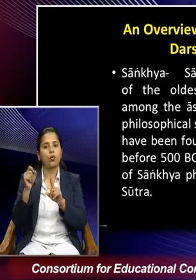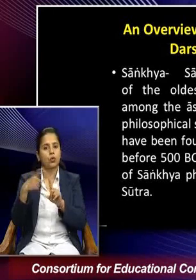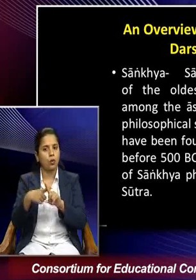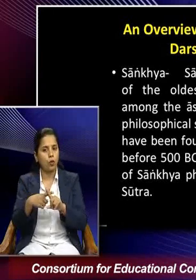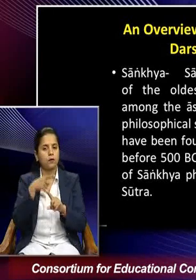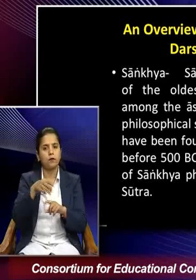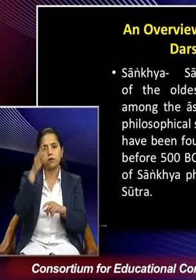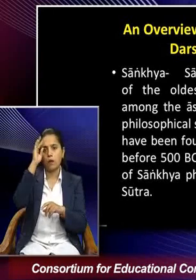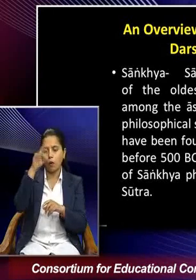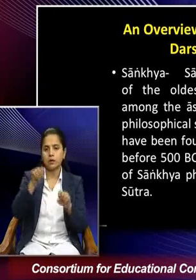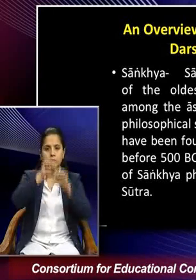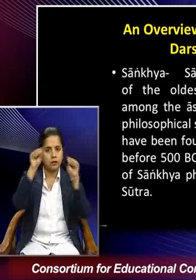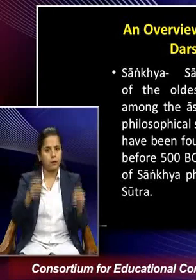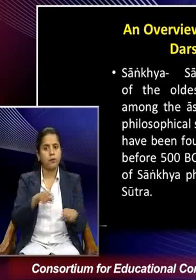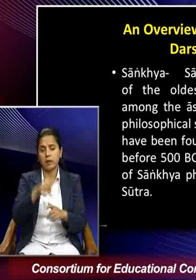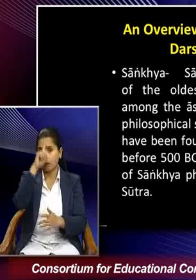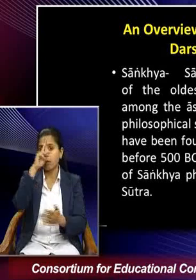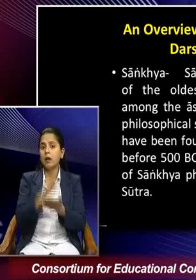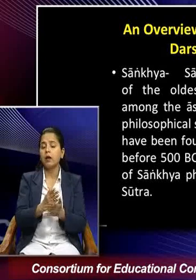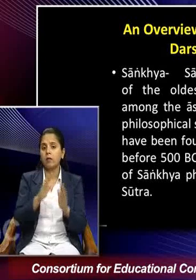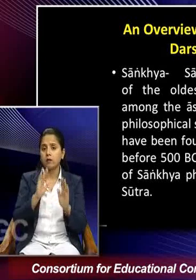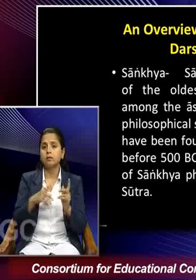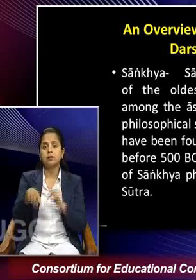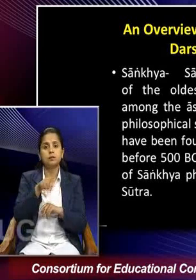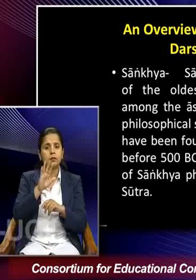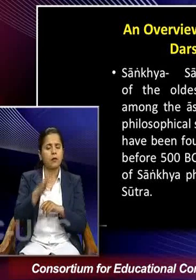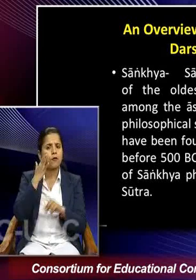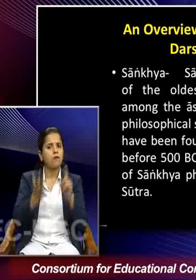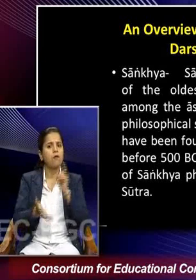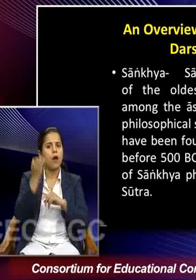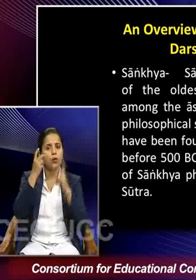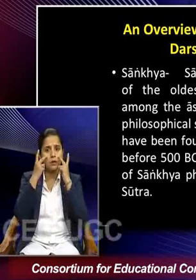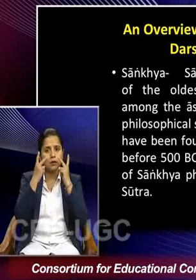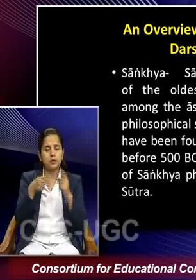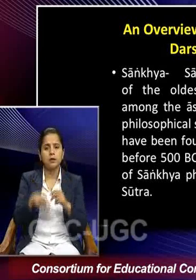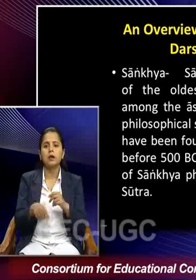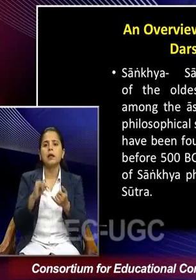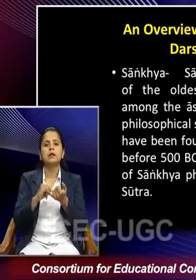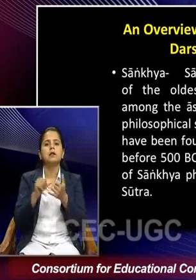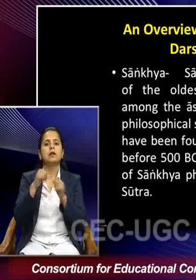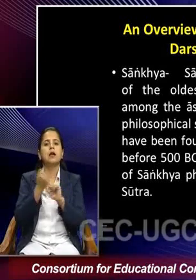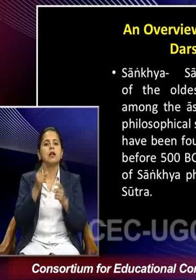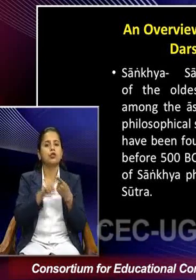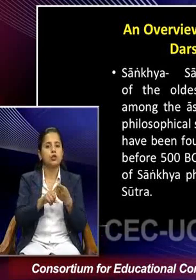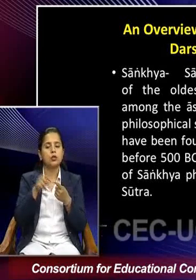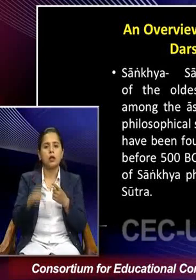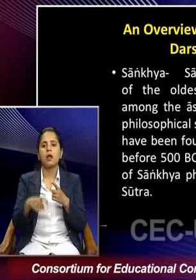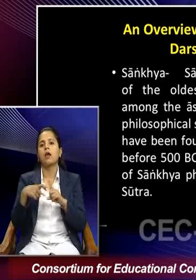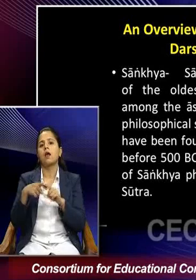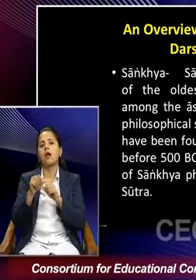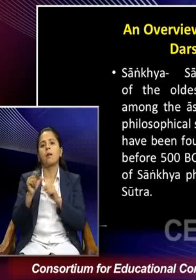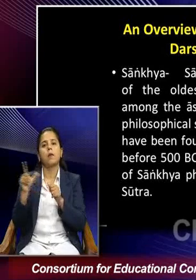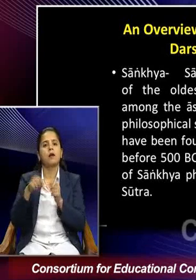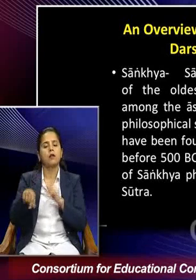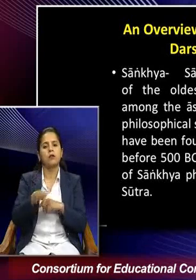systems. It is believed to have been founded by sage Kapila before